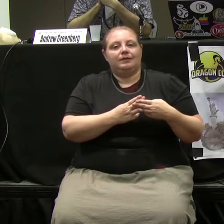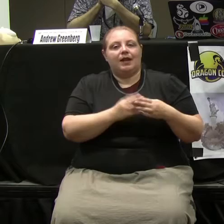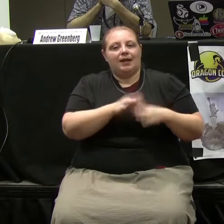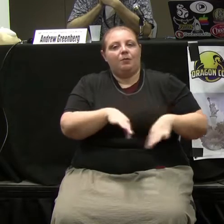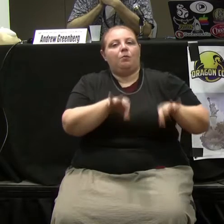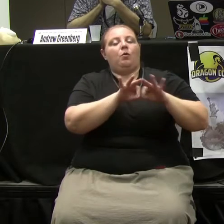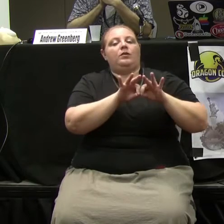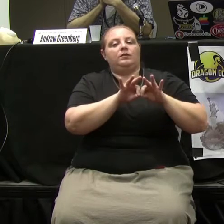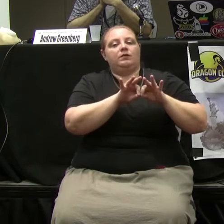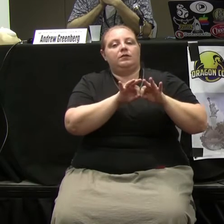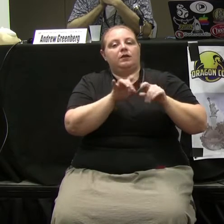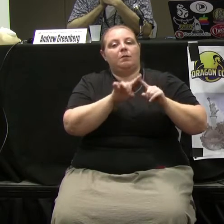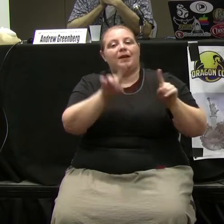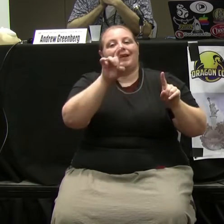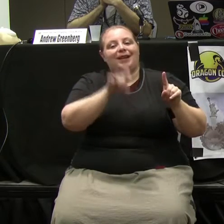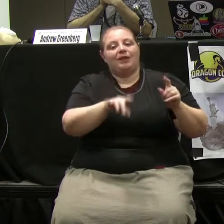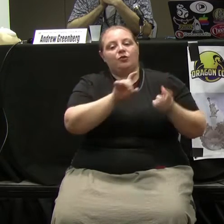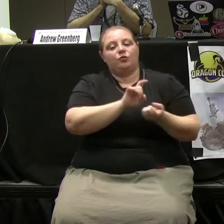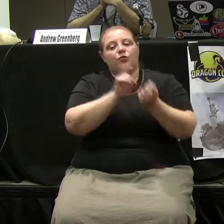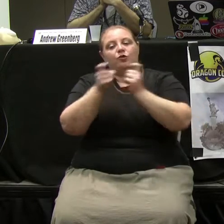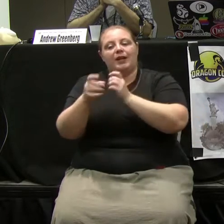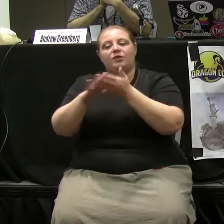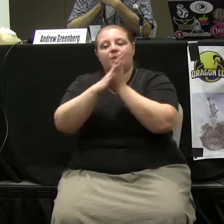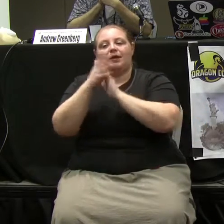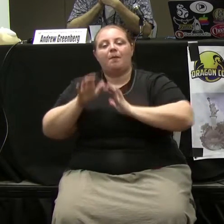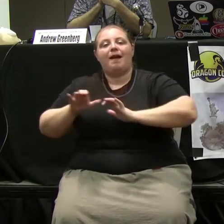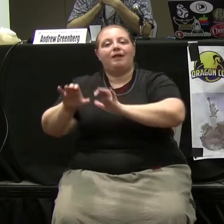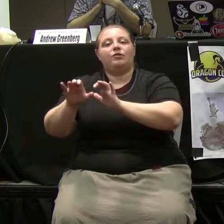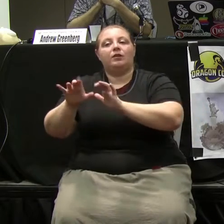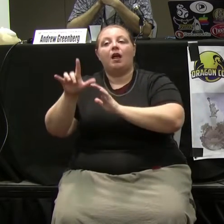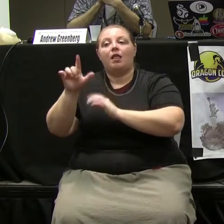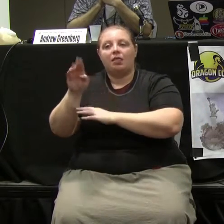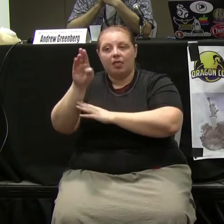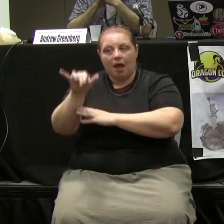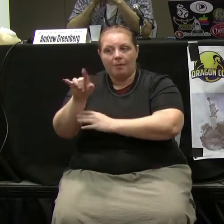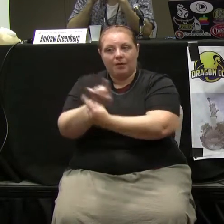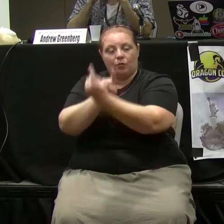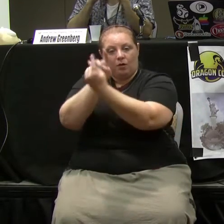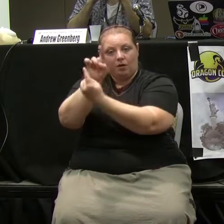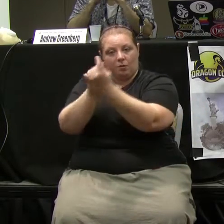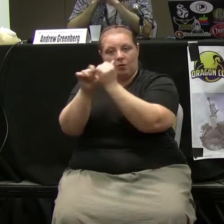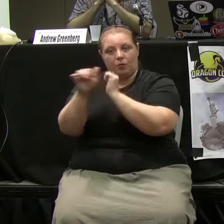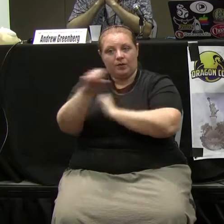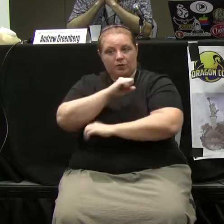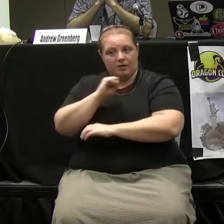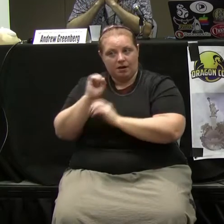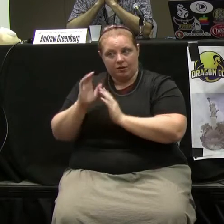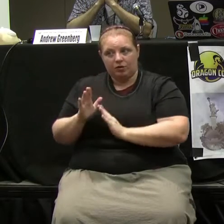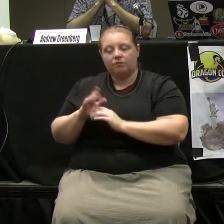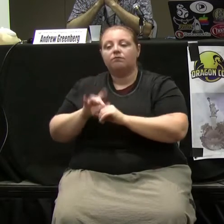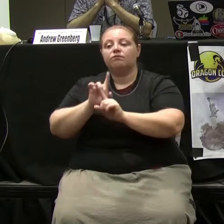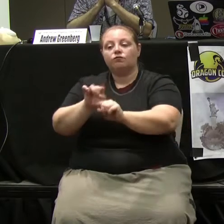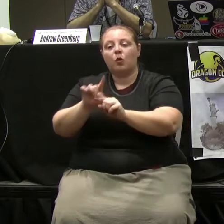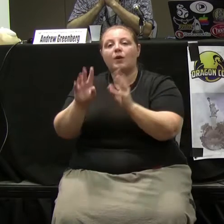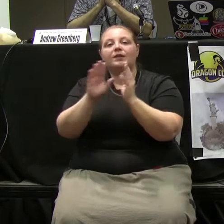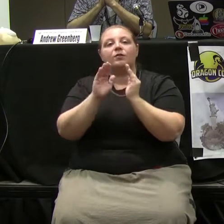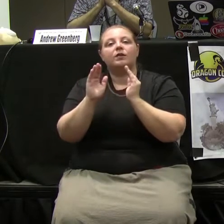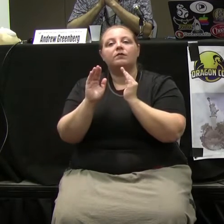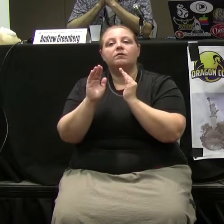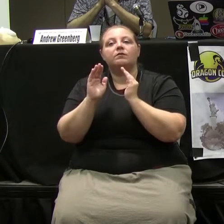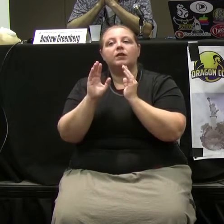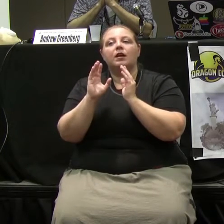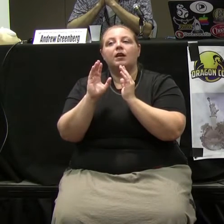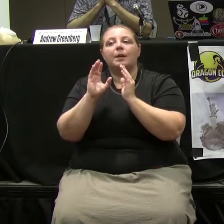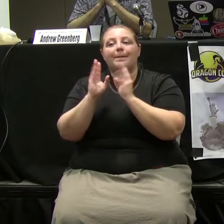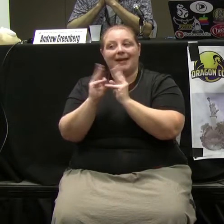action, concrete action. That includes lobbying your senators one-to-one, attending those committee meetings, which are an excellent